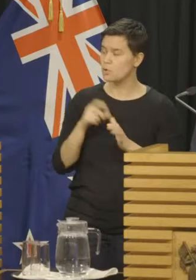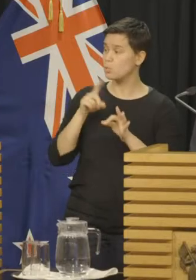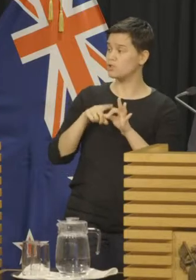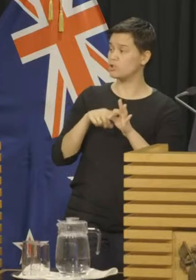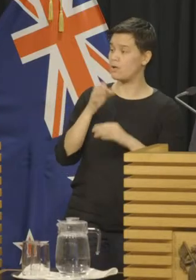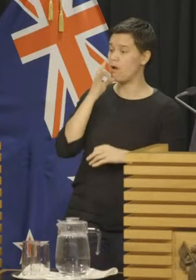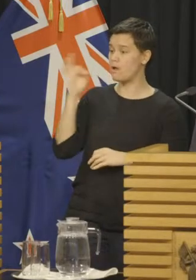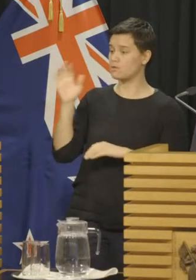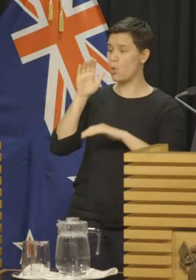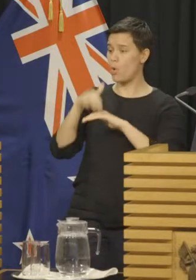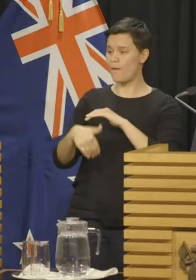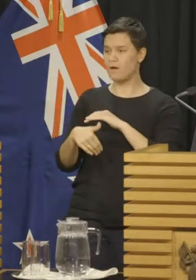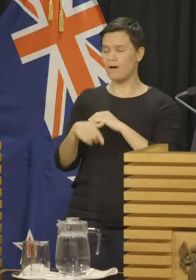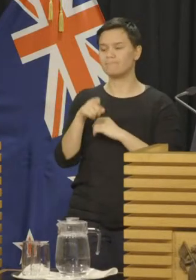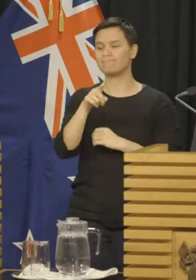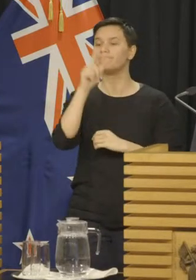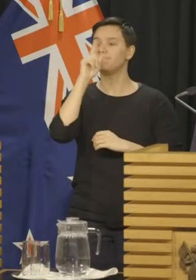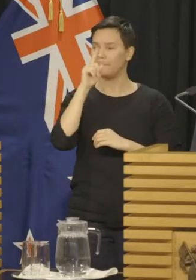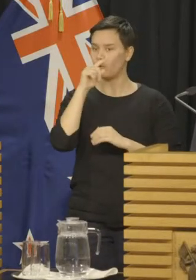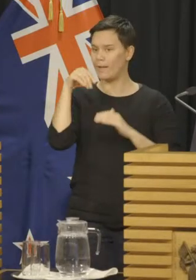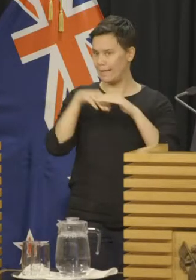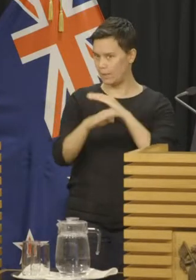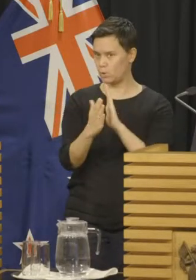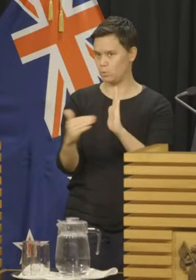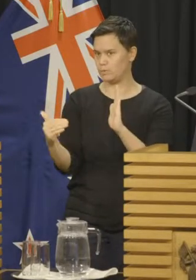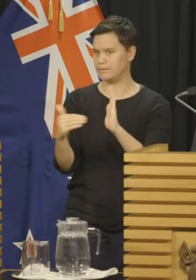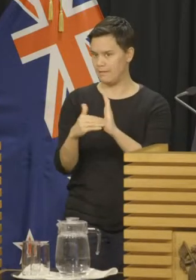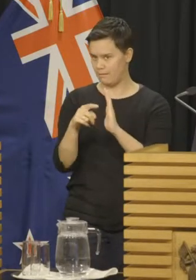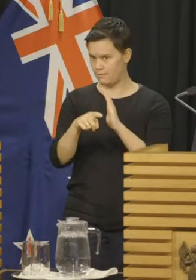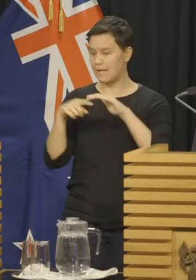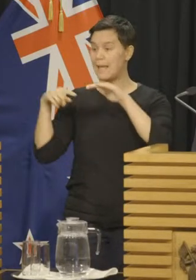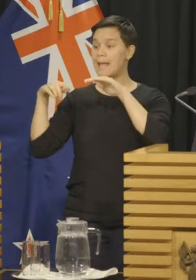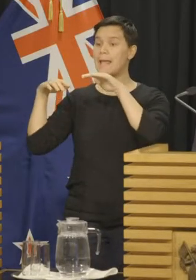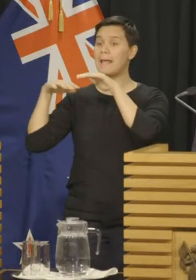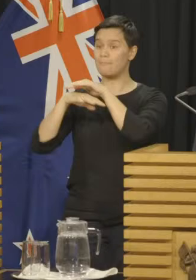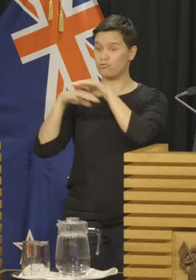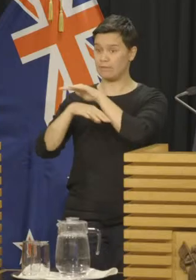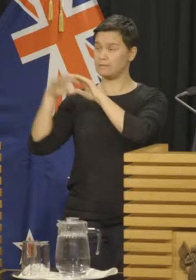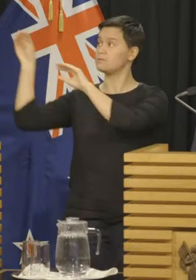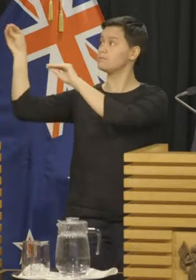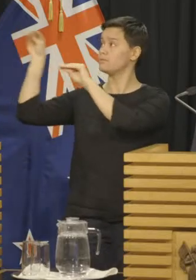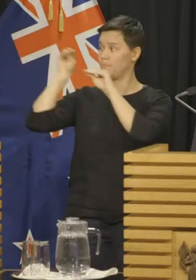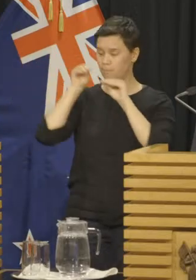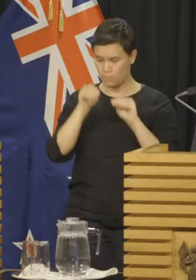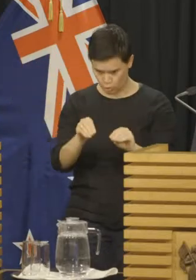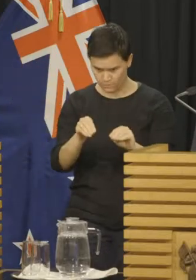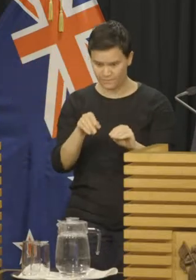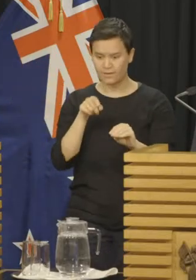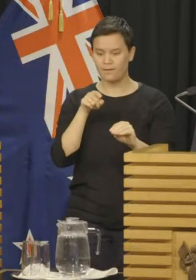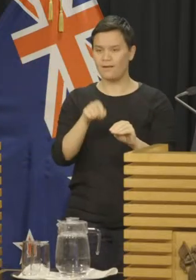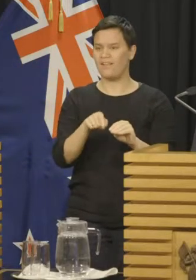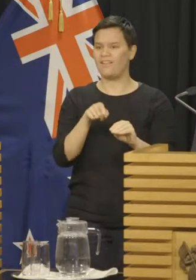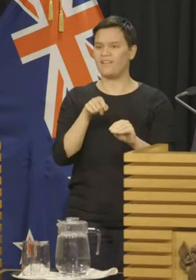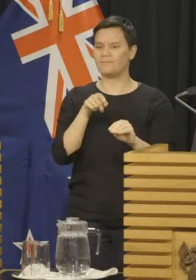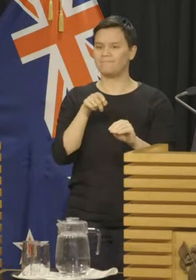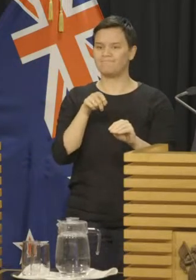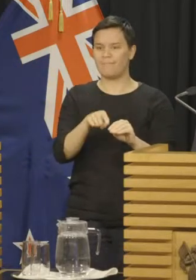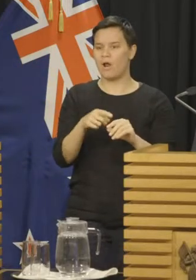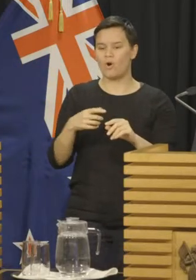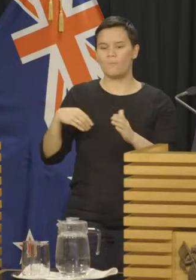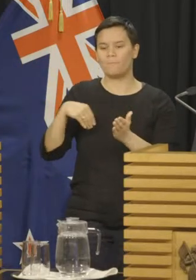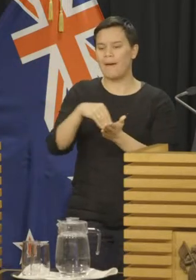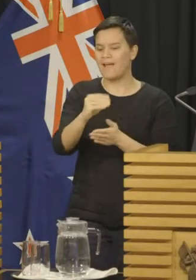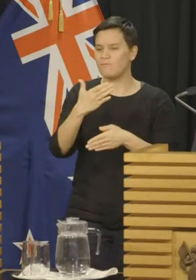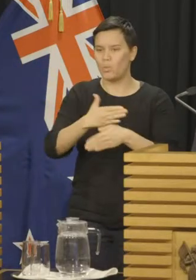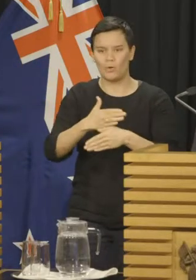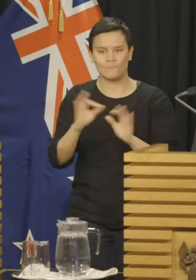around migrant exploitation and a new type of visa, and it seems to have come from Mr. Peters' office plus... How do you mean from